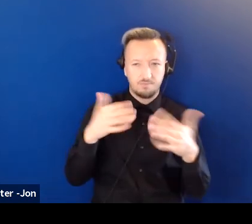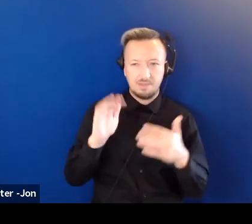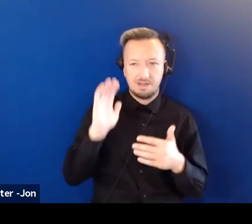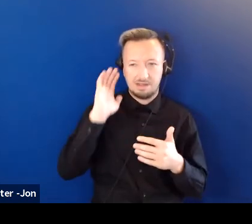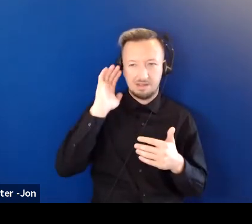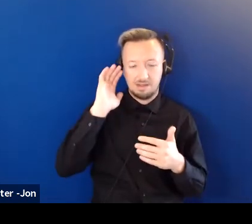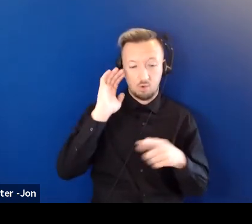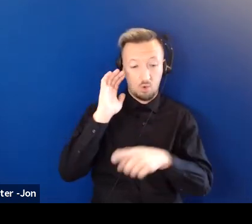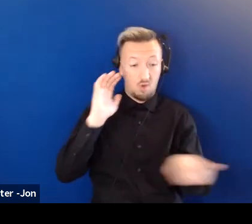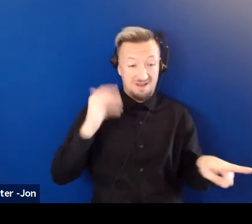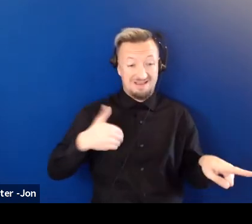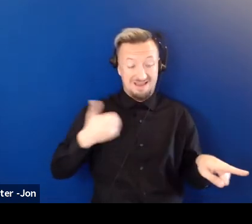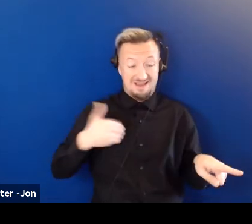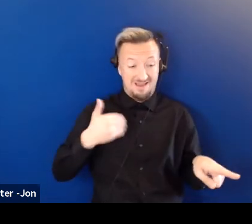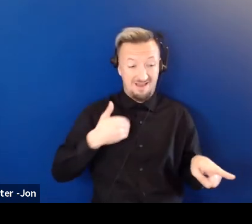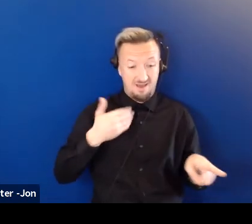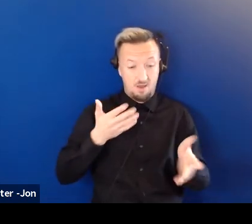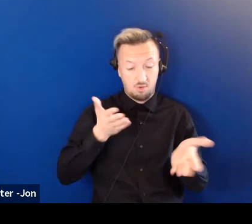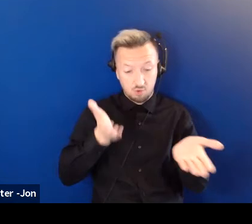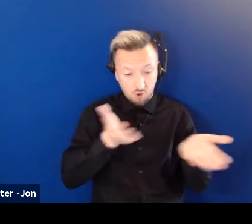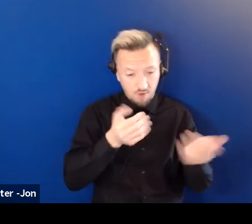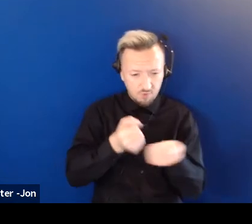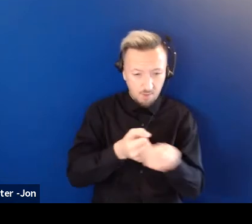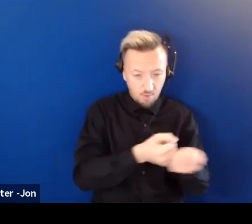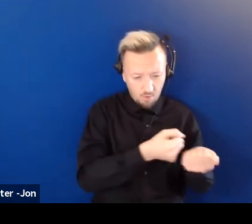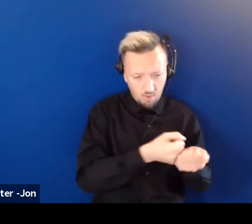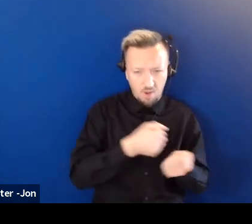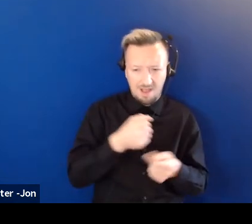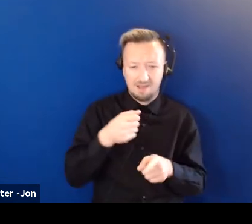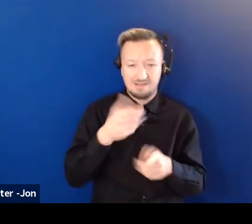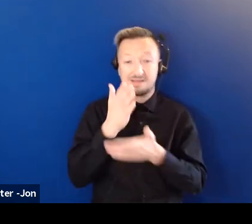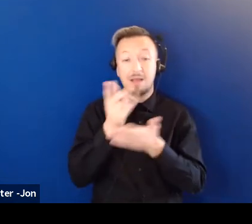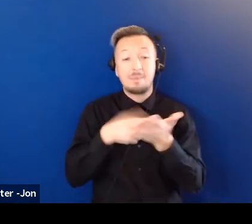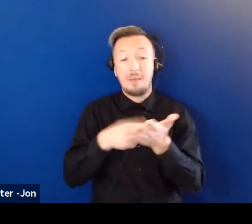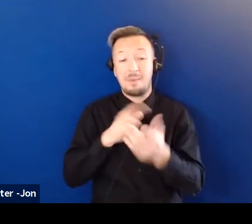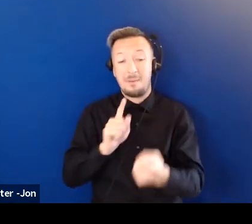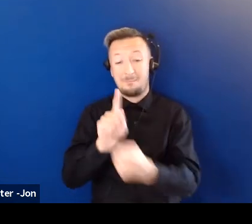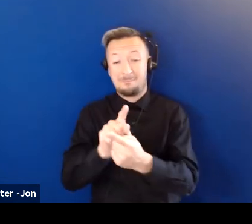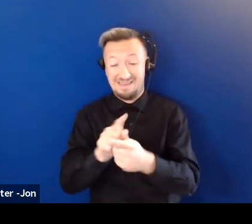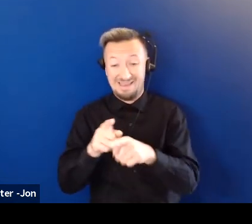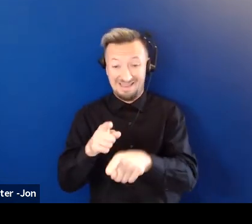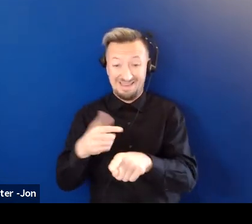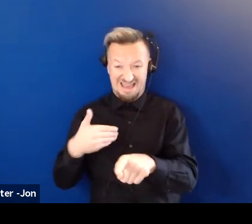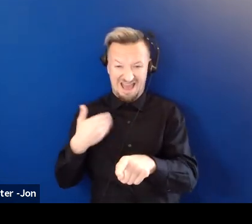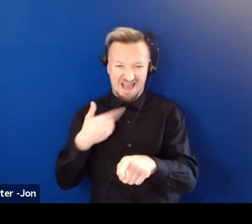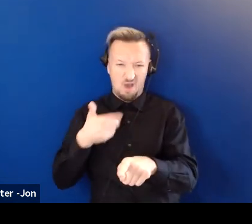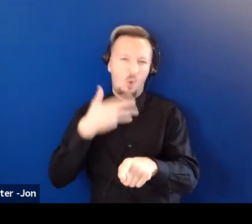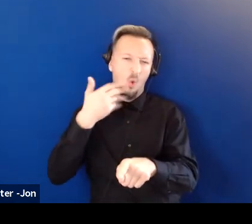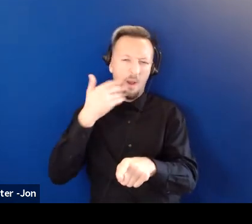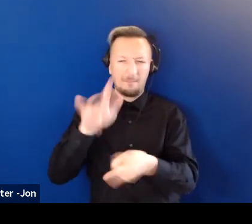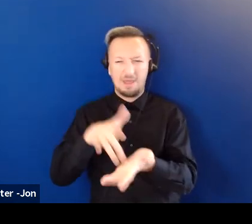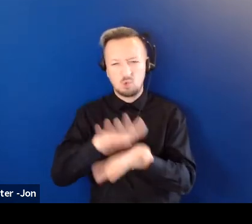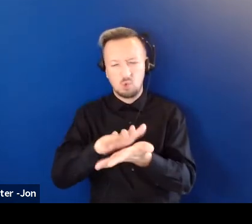about serving youth that are older, we're like, man, if we had gotten to them a little bit younger and shared these things a little